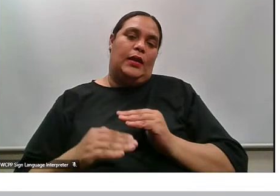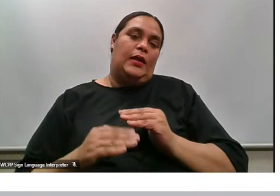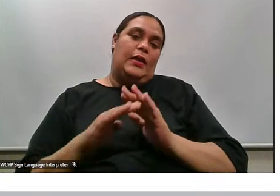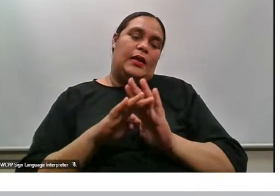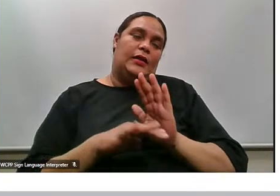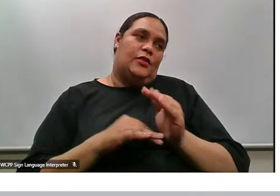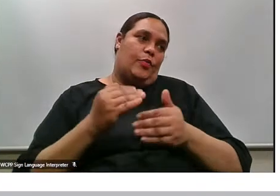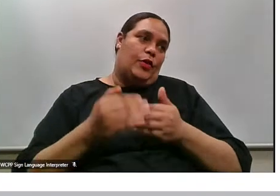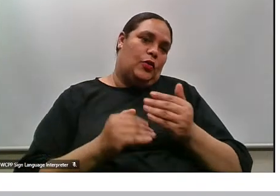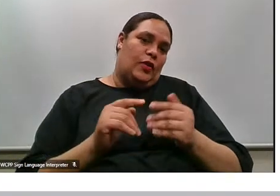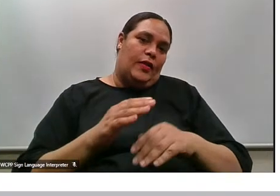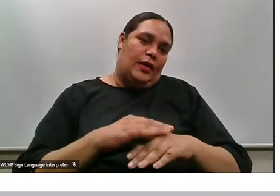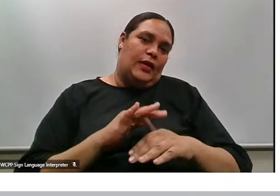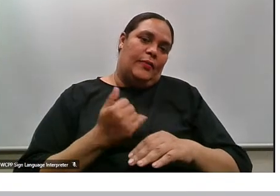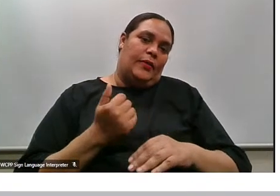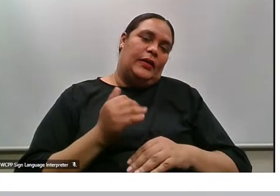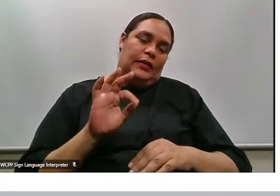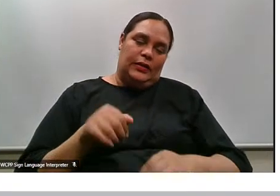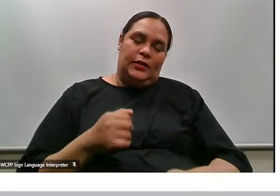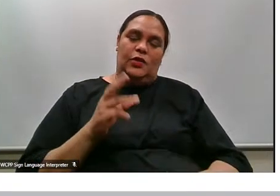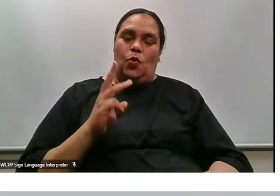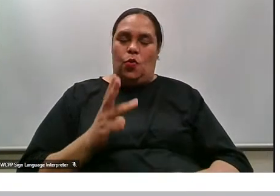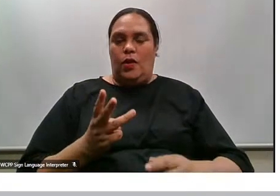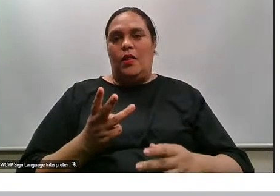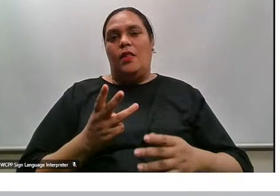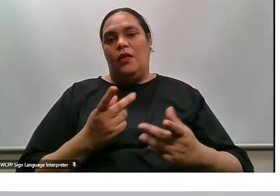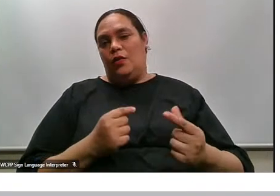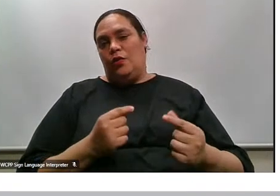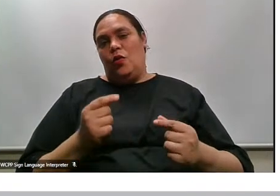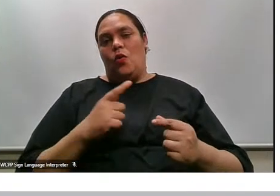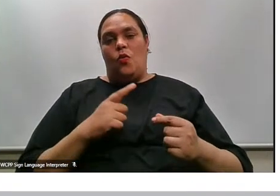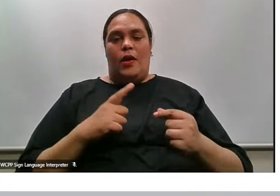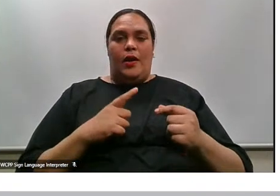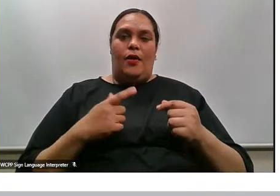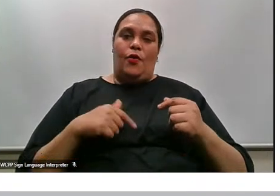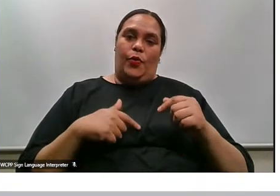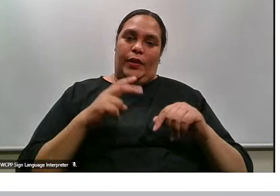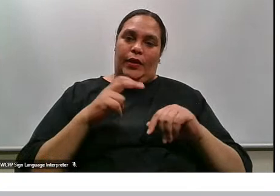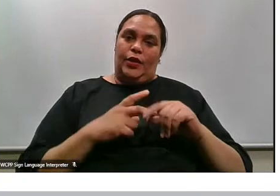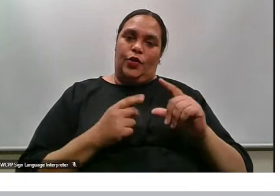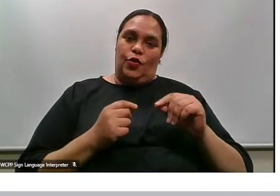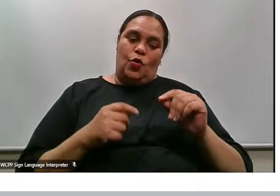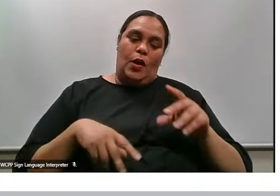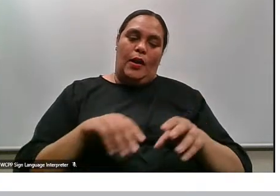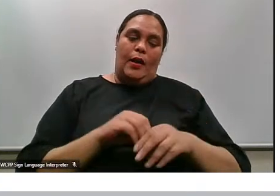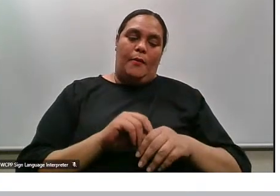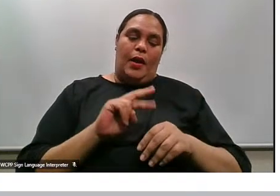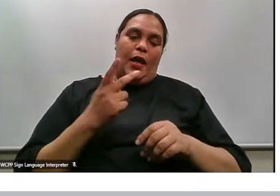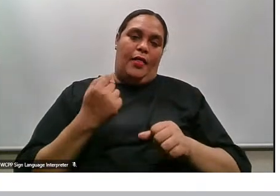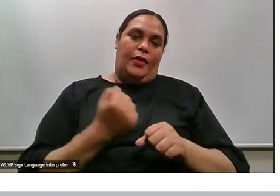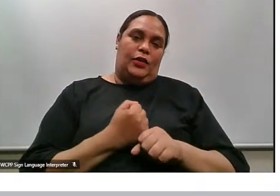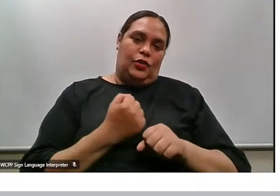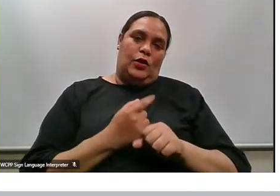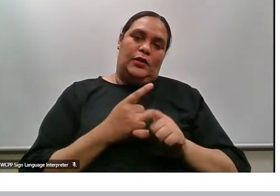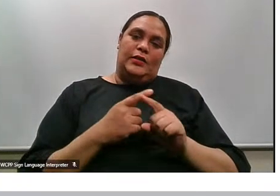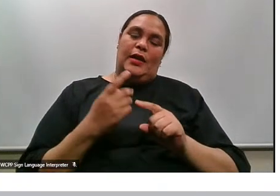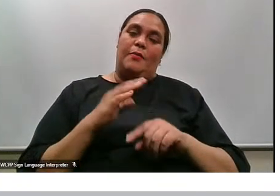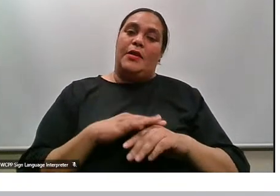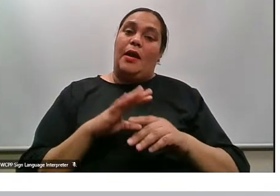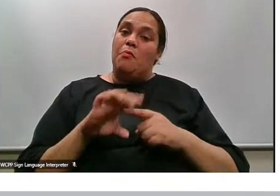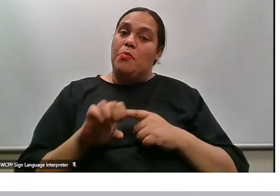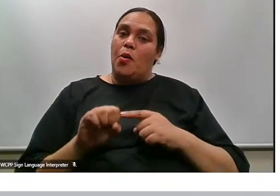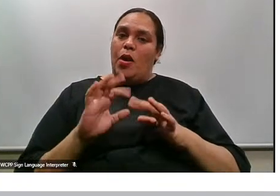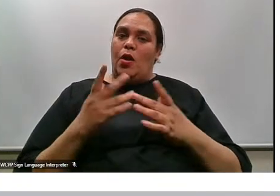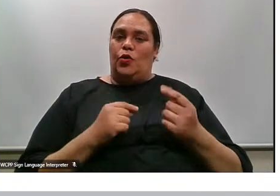times is quite also cumbersome, because we have to do it amongst our other tasks and find time to